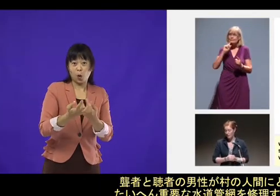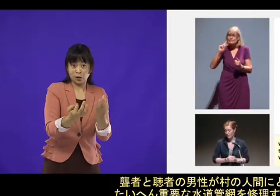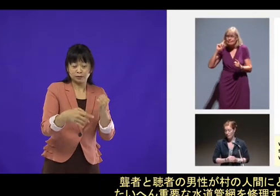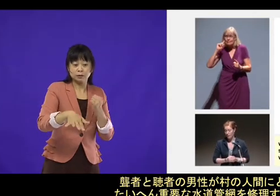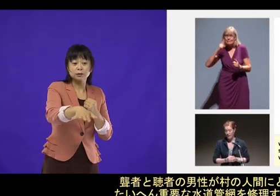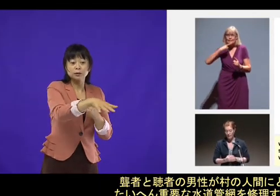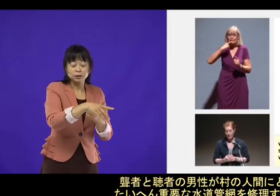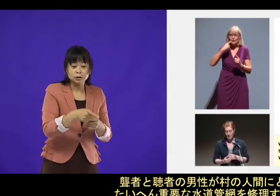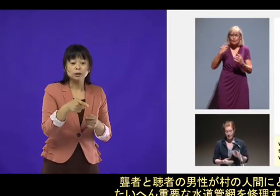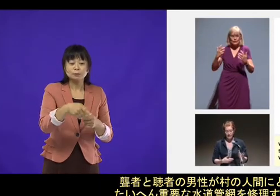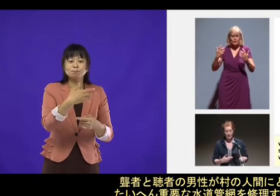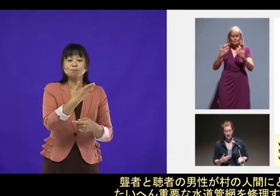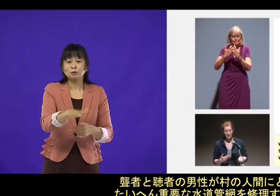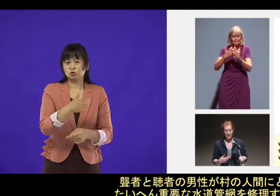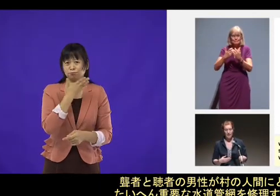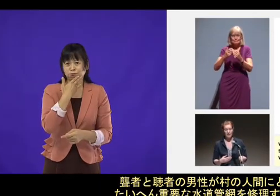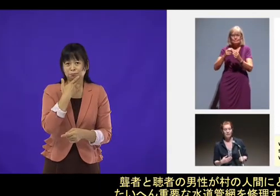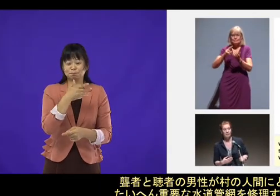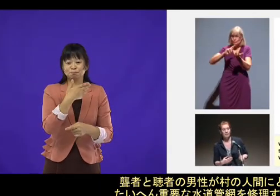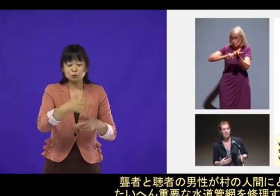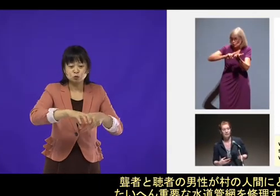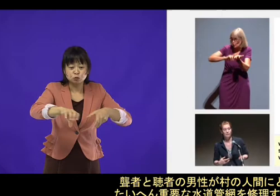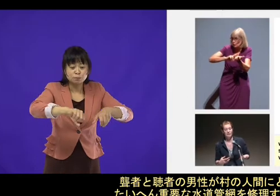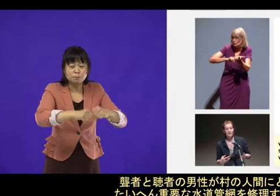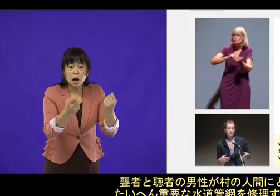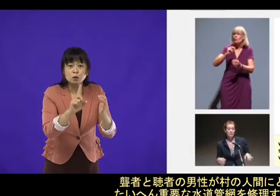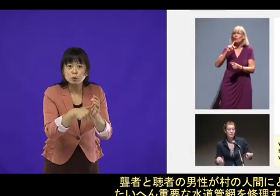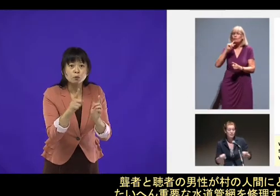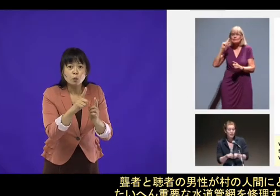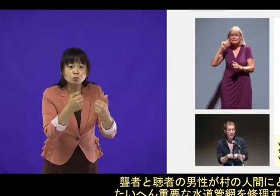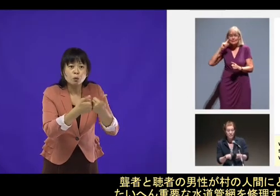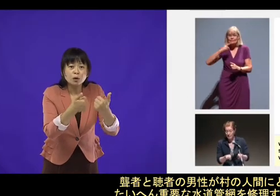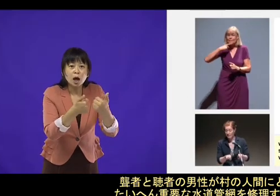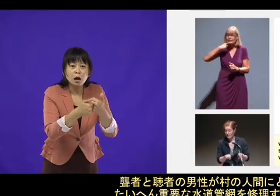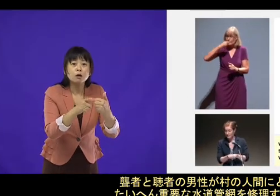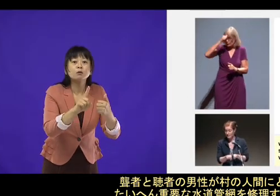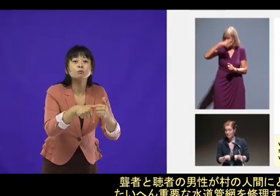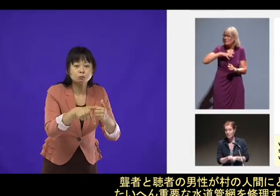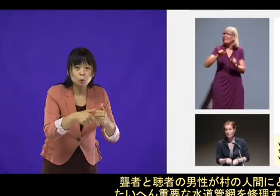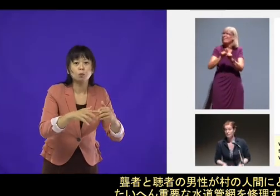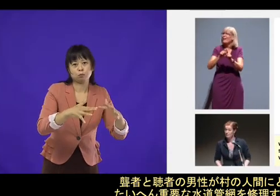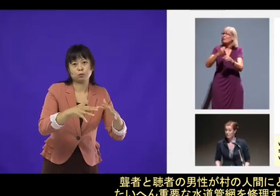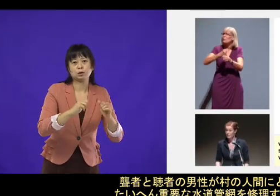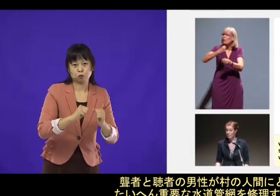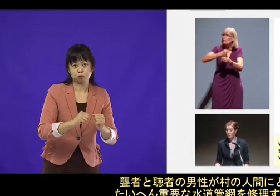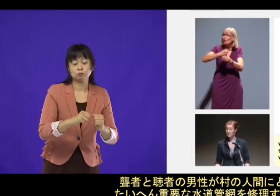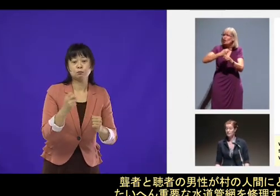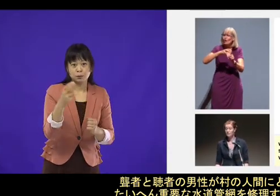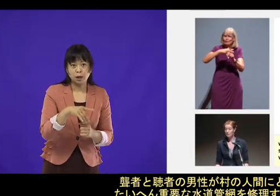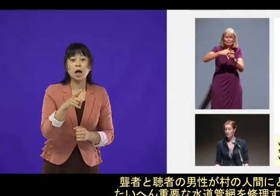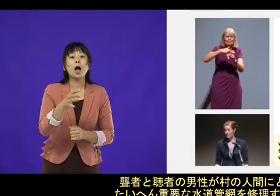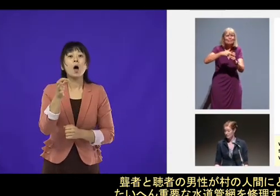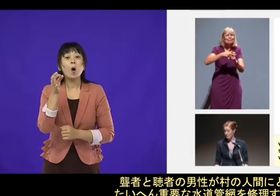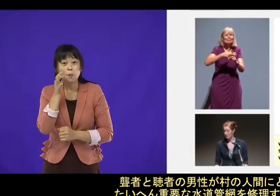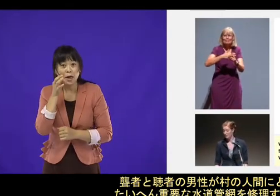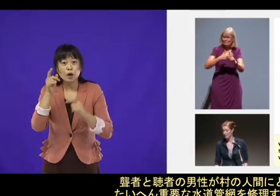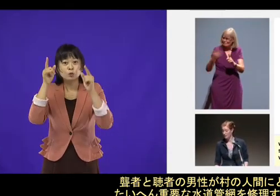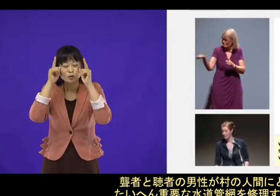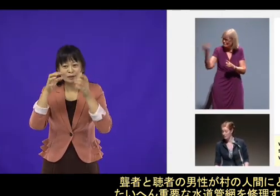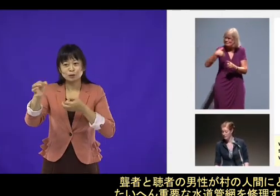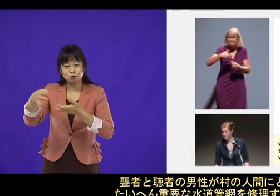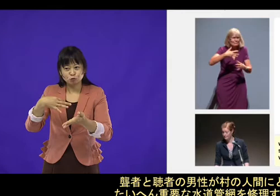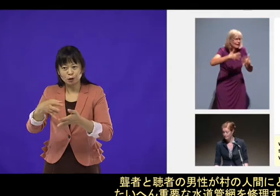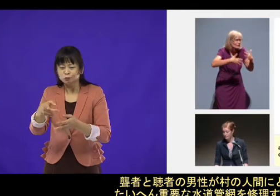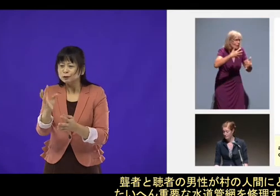villagers, or when deaf and hearing men fix the water pipe system, which is very important for farmers